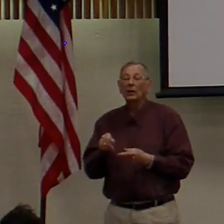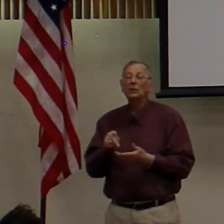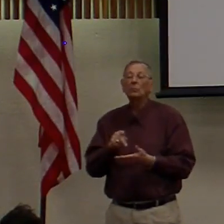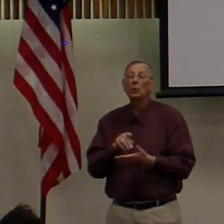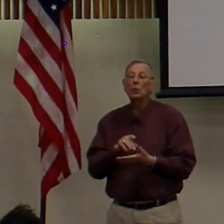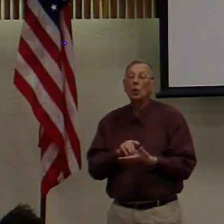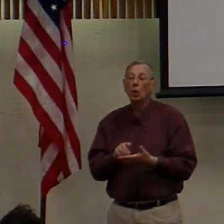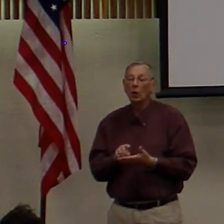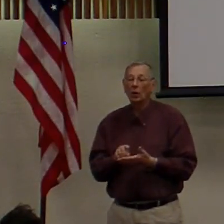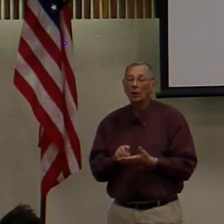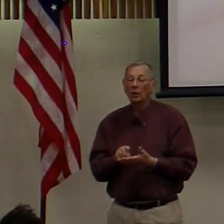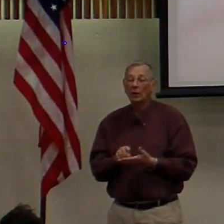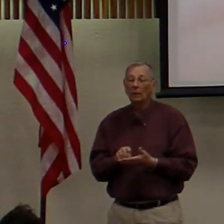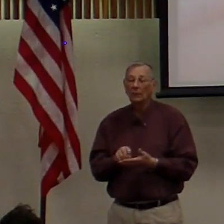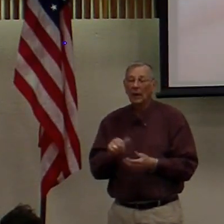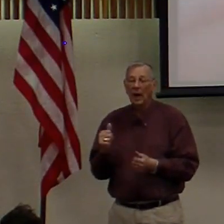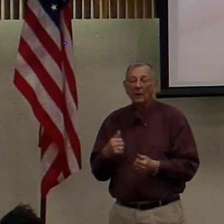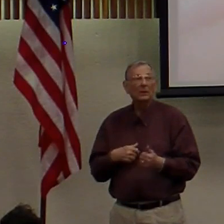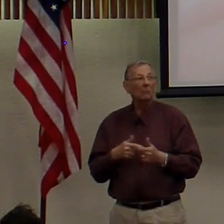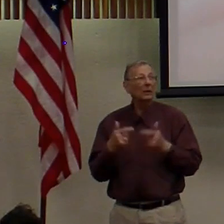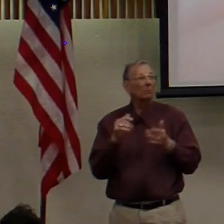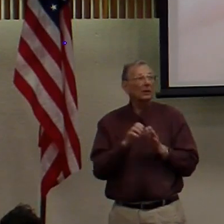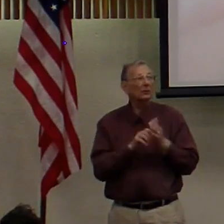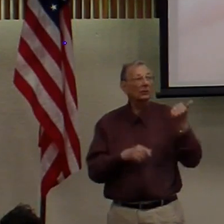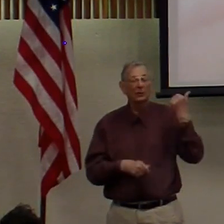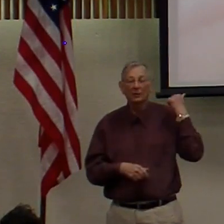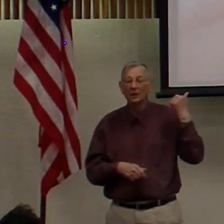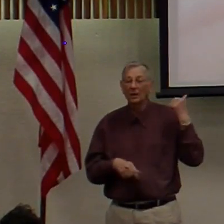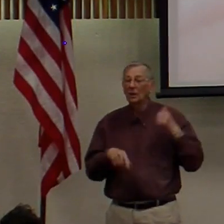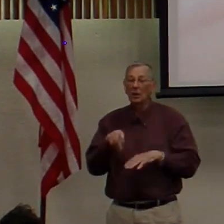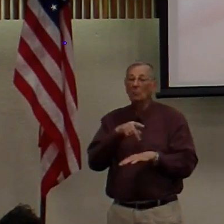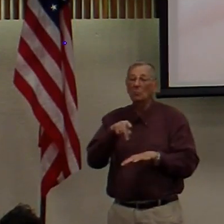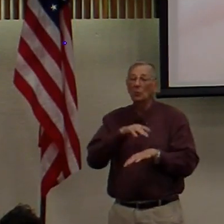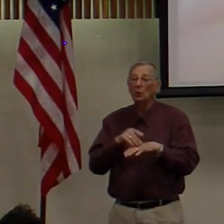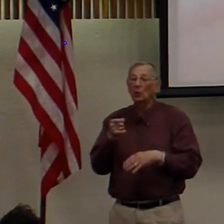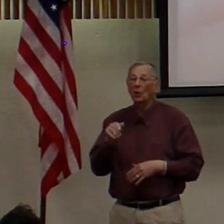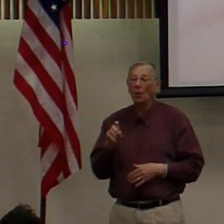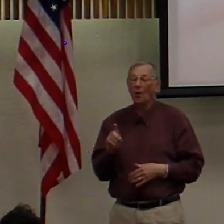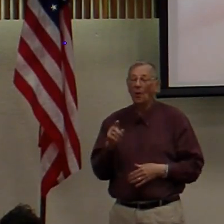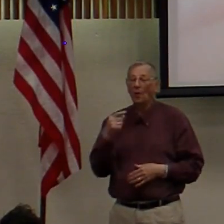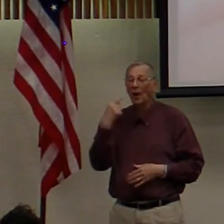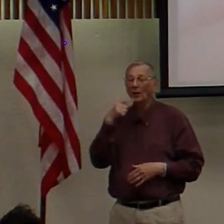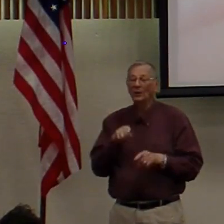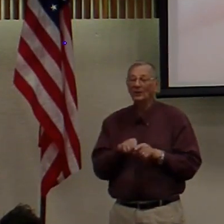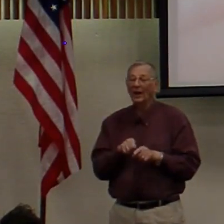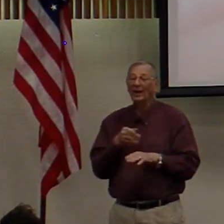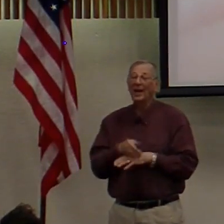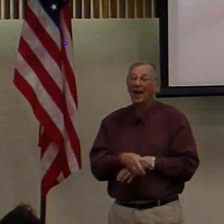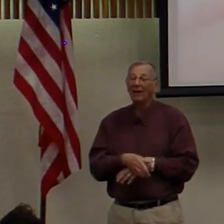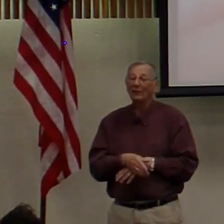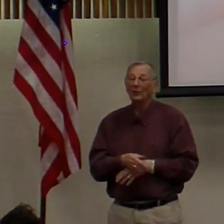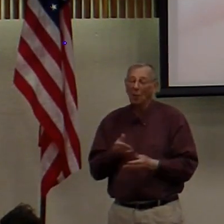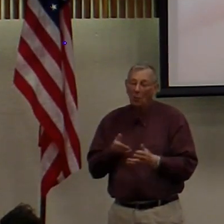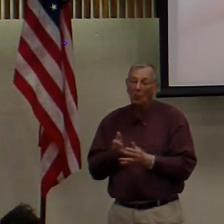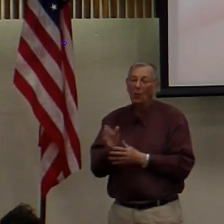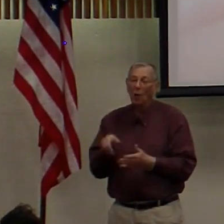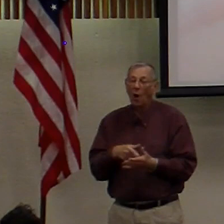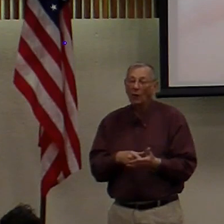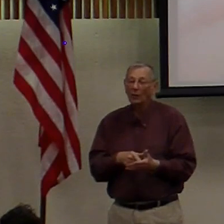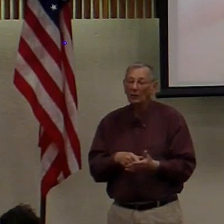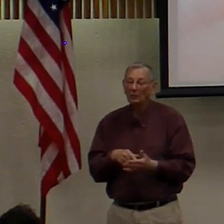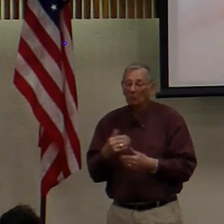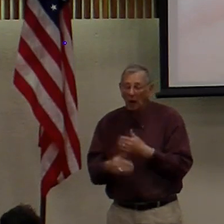pure. And here behind me is a picture of pure gold. Here's what it looks like after it's gone through all